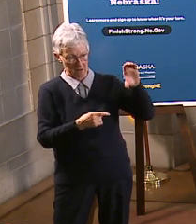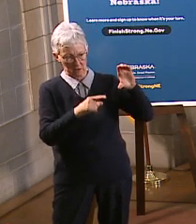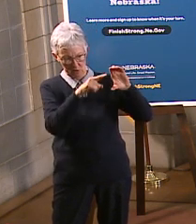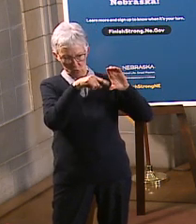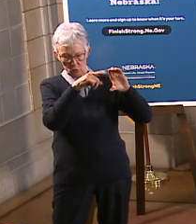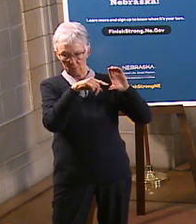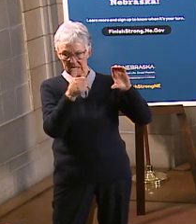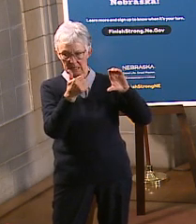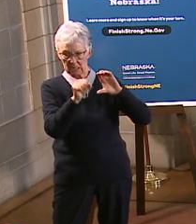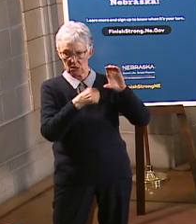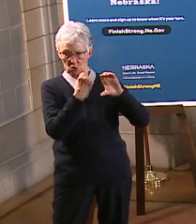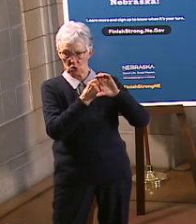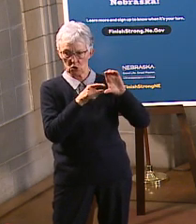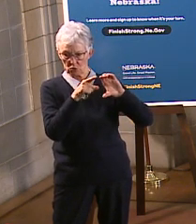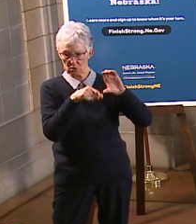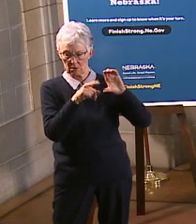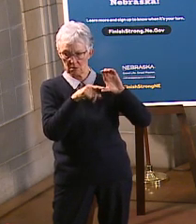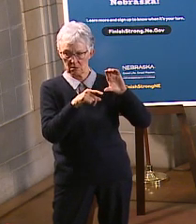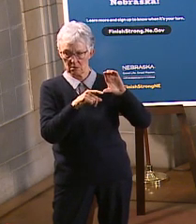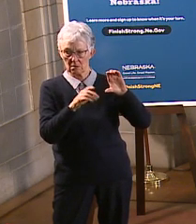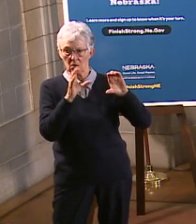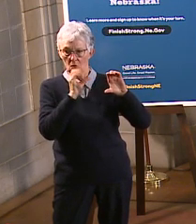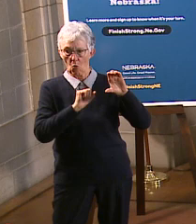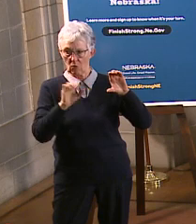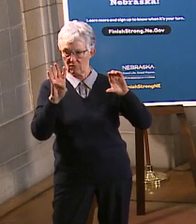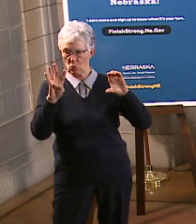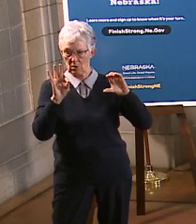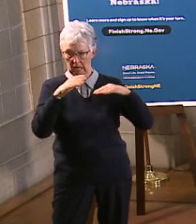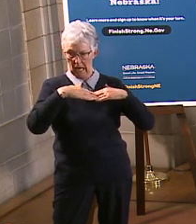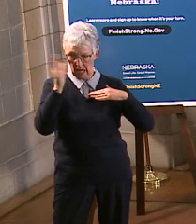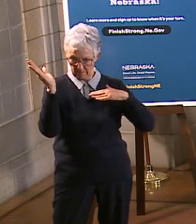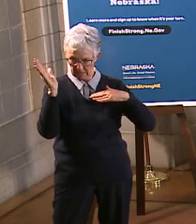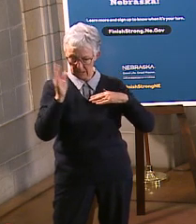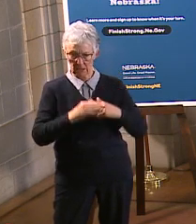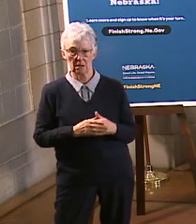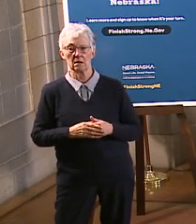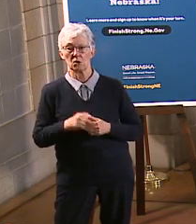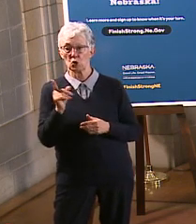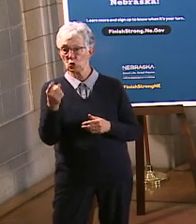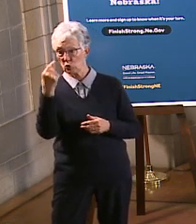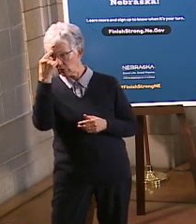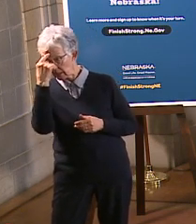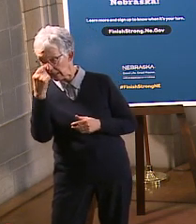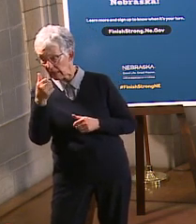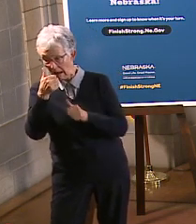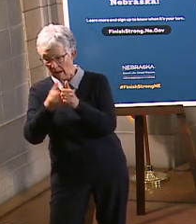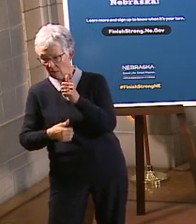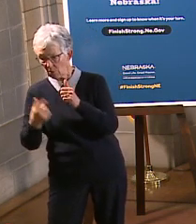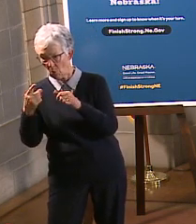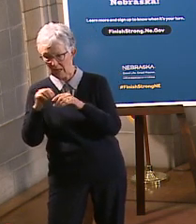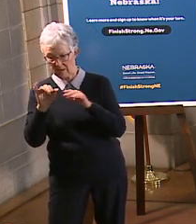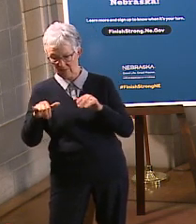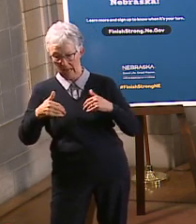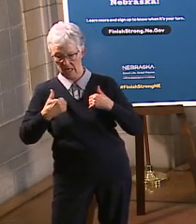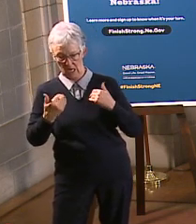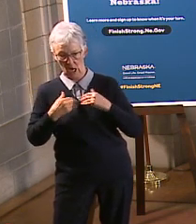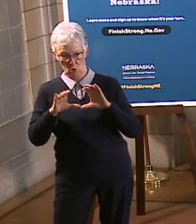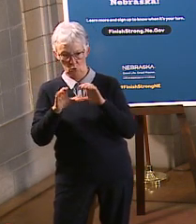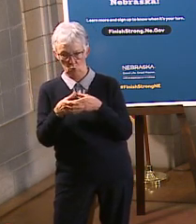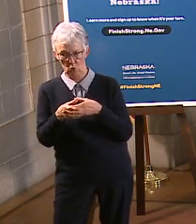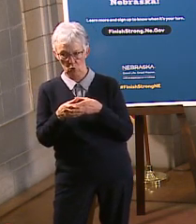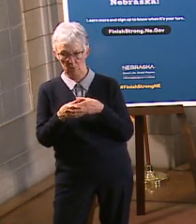as everybody age 49 years and younger. So if you think that even if everybody in that younger category had one